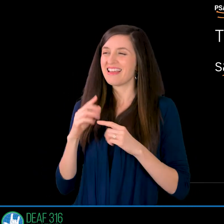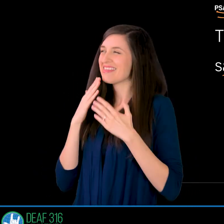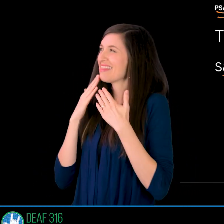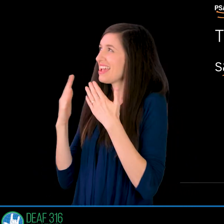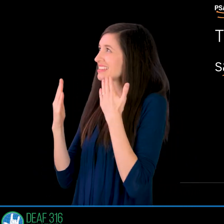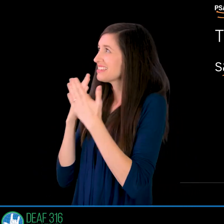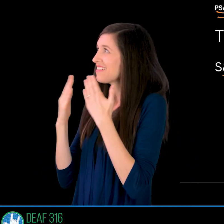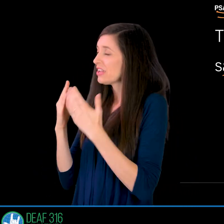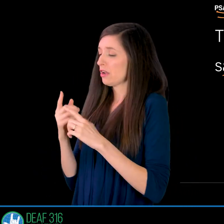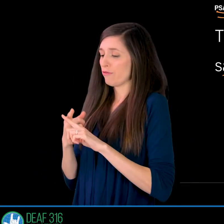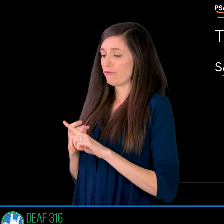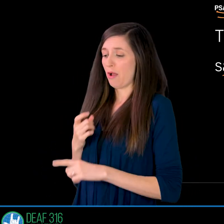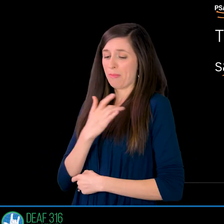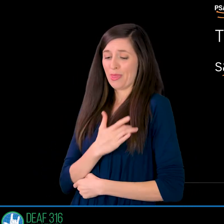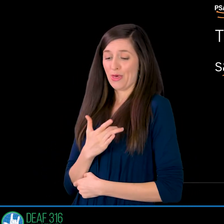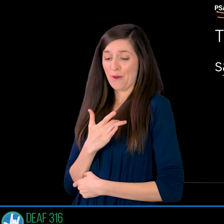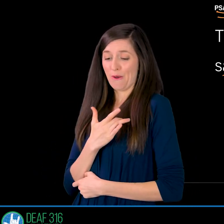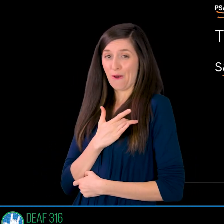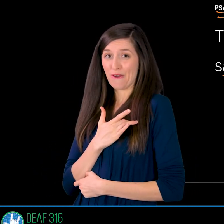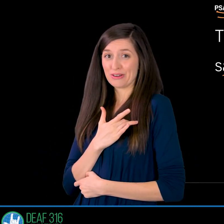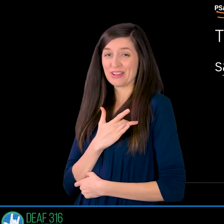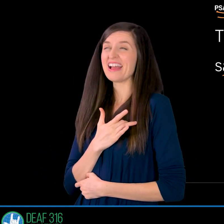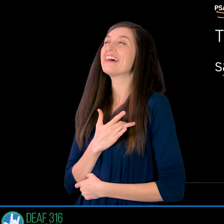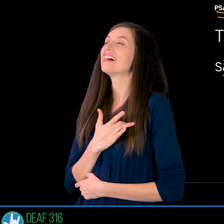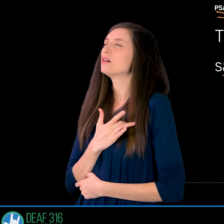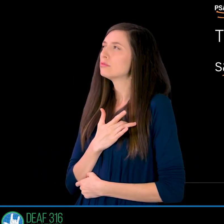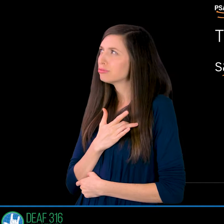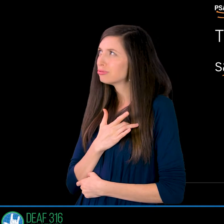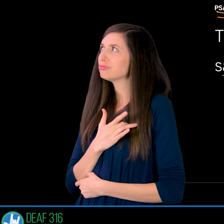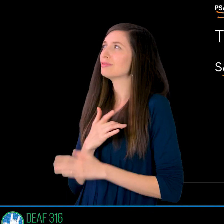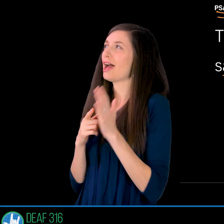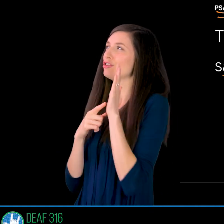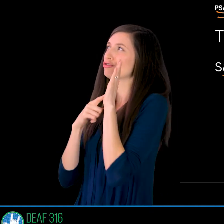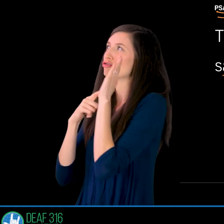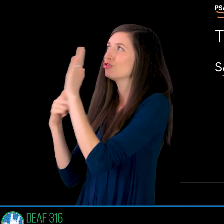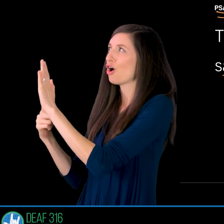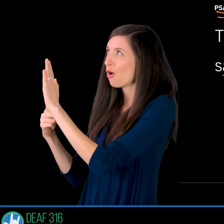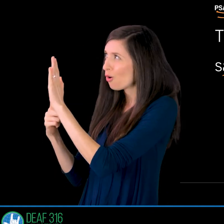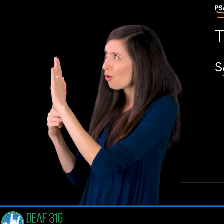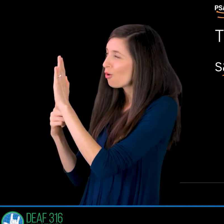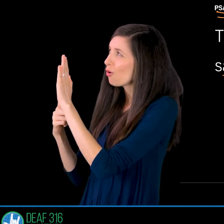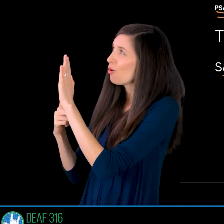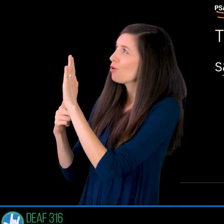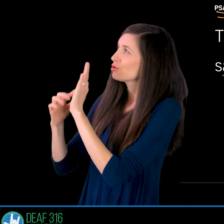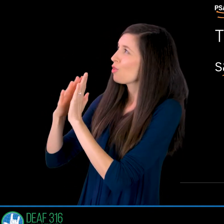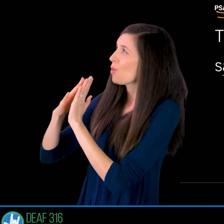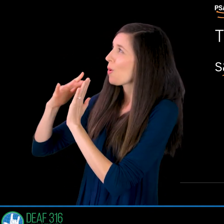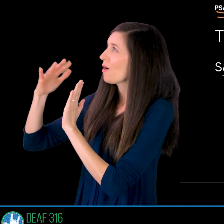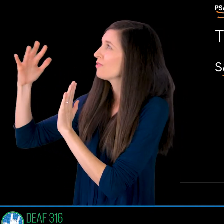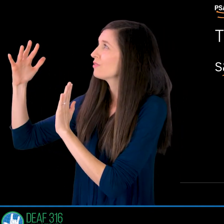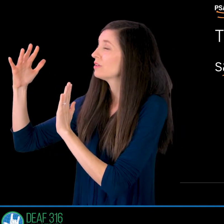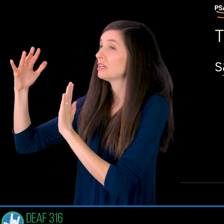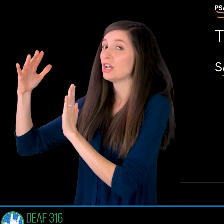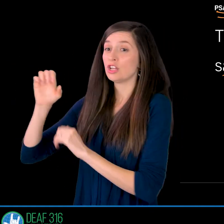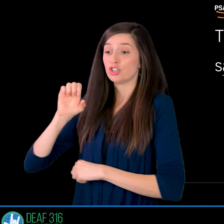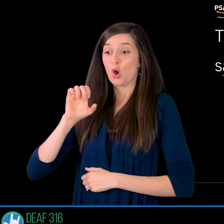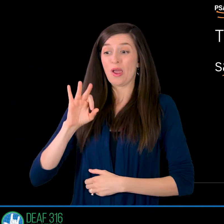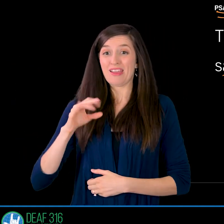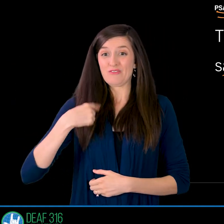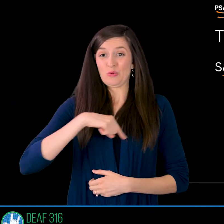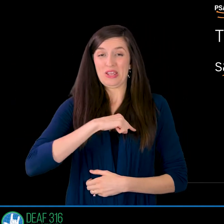but thanksgiving from the heart, glorifies me. So thankfulness,